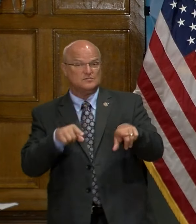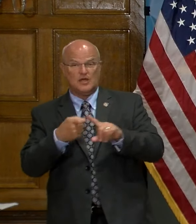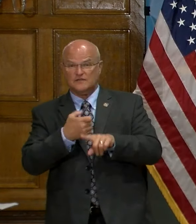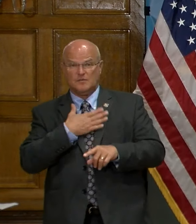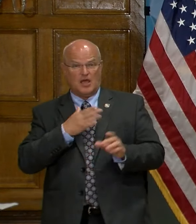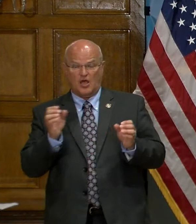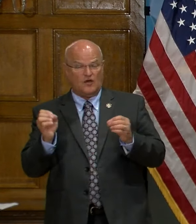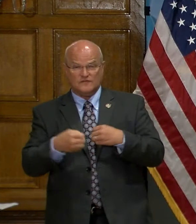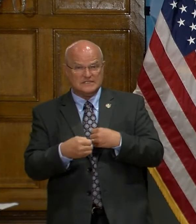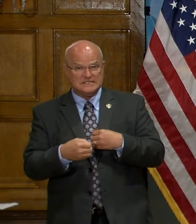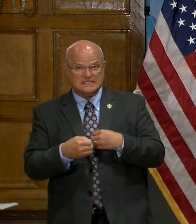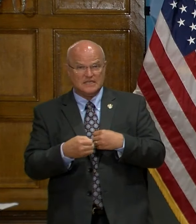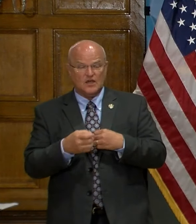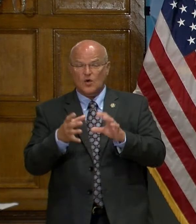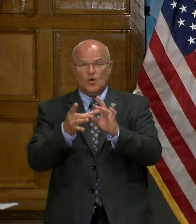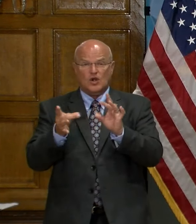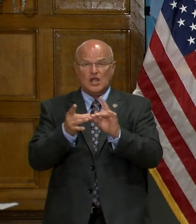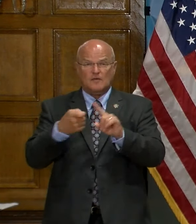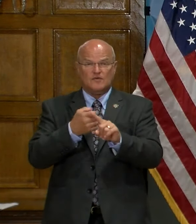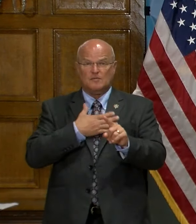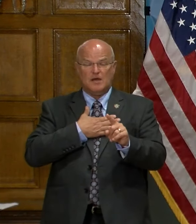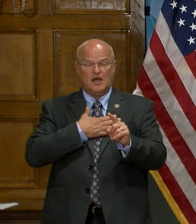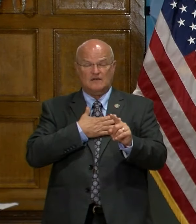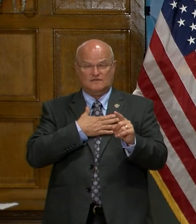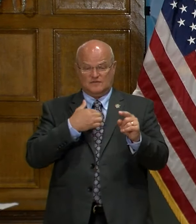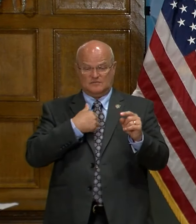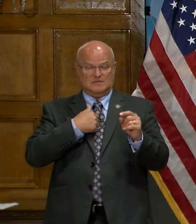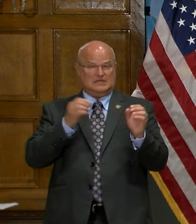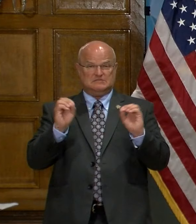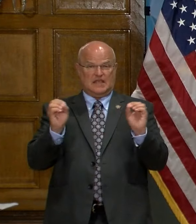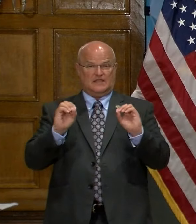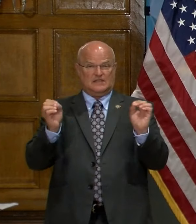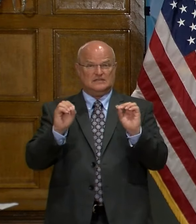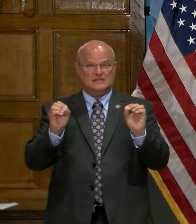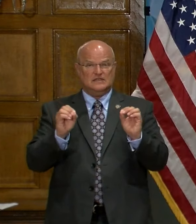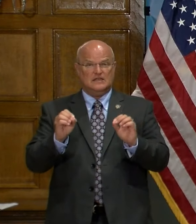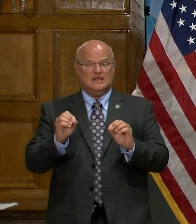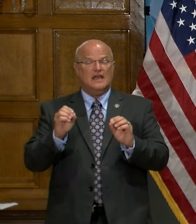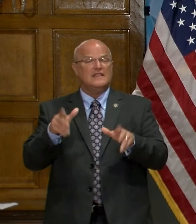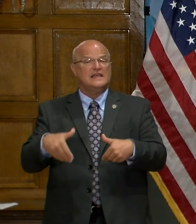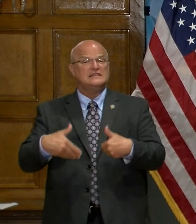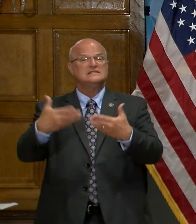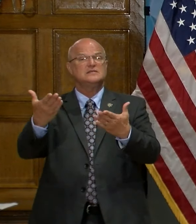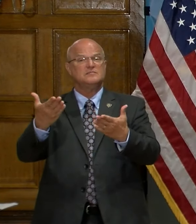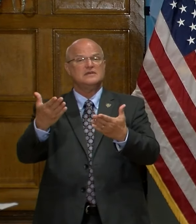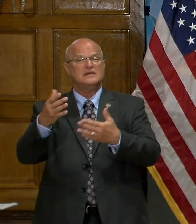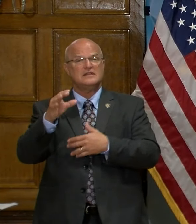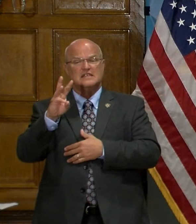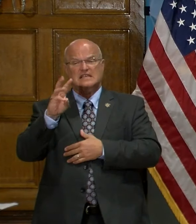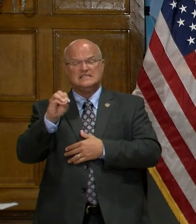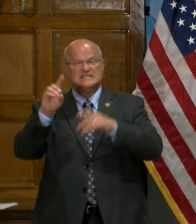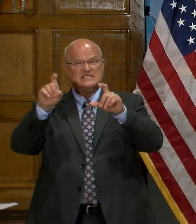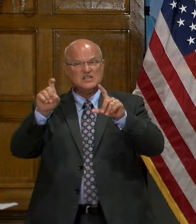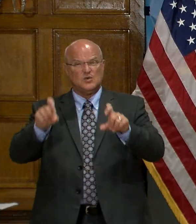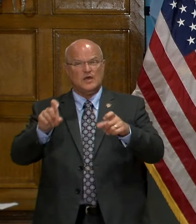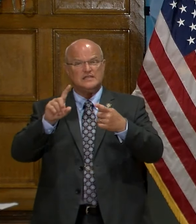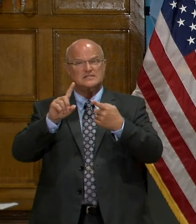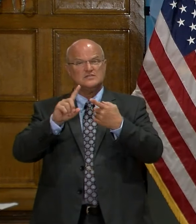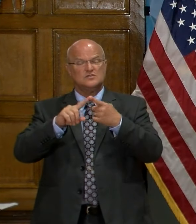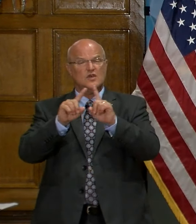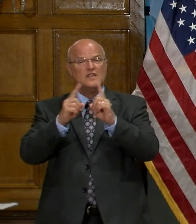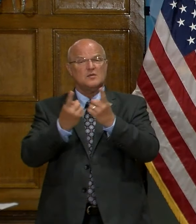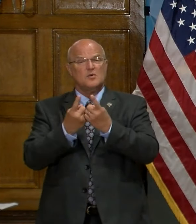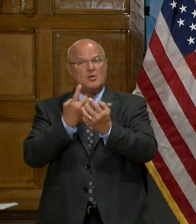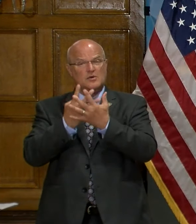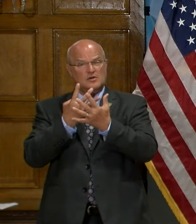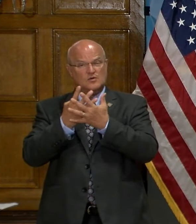response from my office or a comment from me. They did submit 60 questions to the